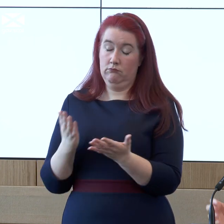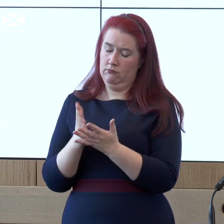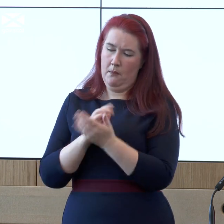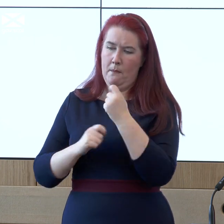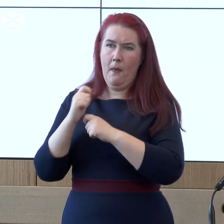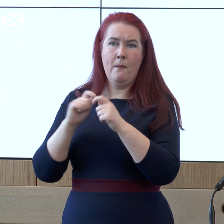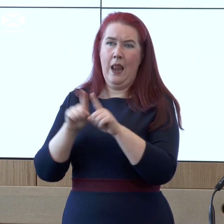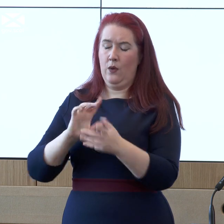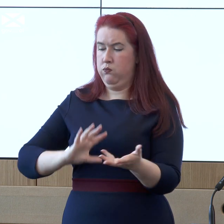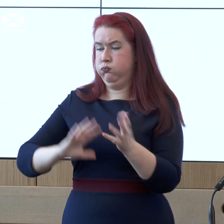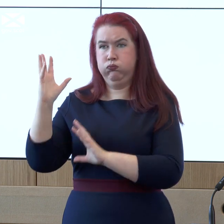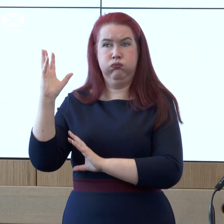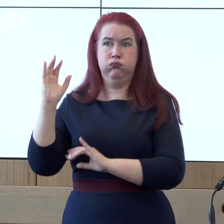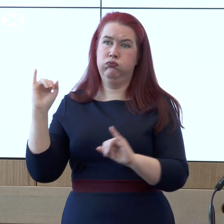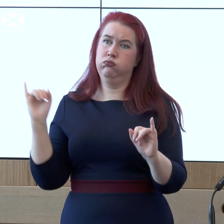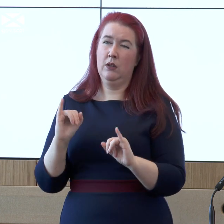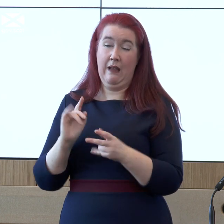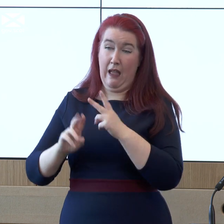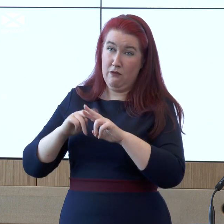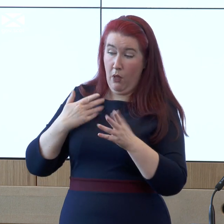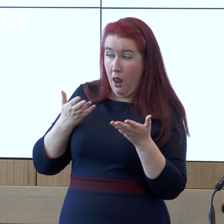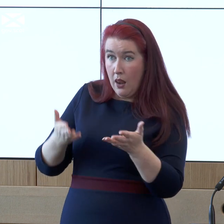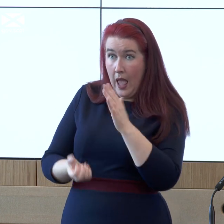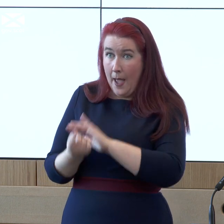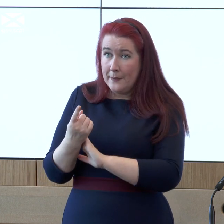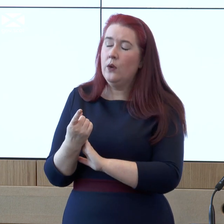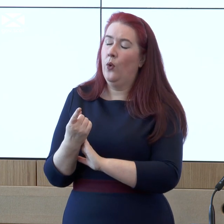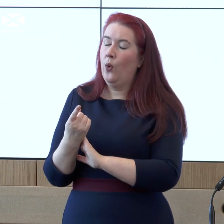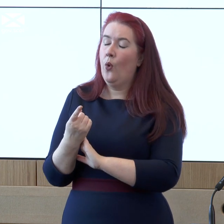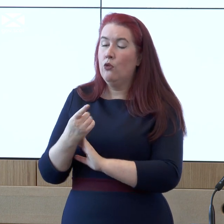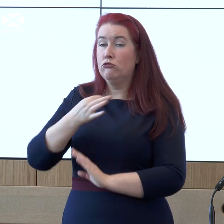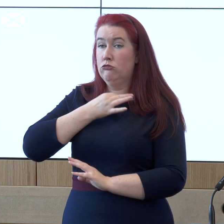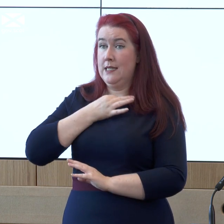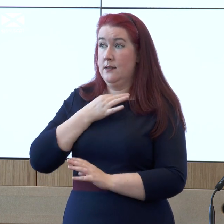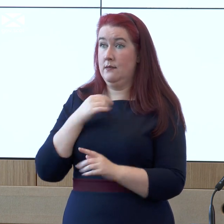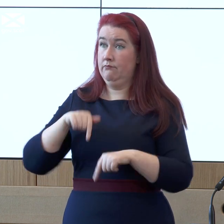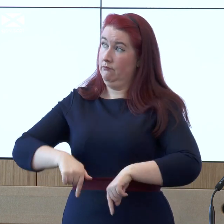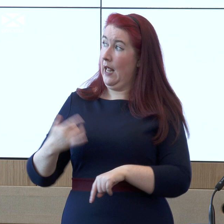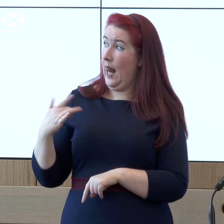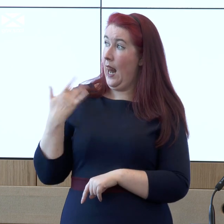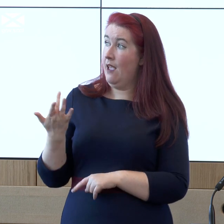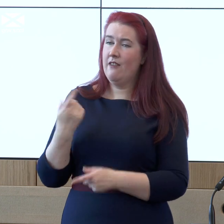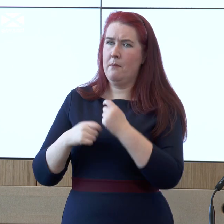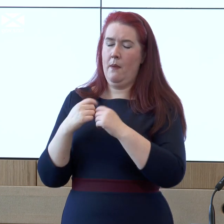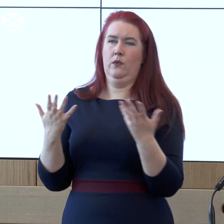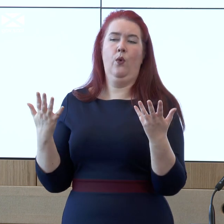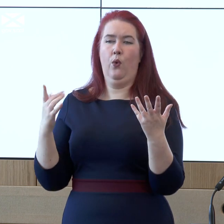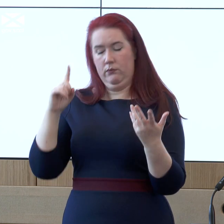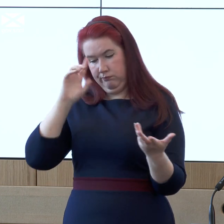what we face. If we allow that to happen, we do risk life on this planet becoming